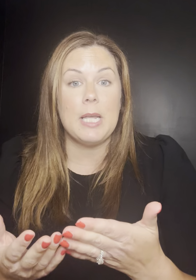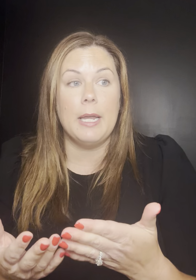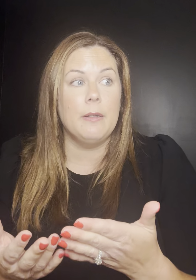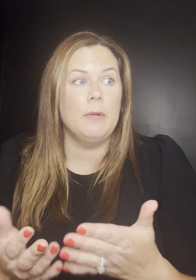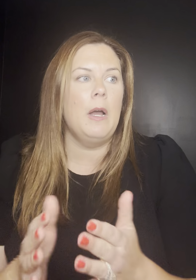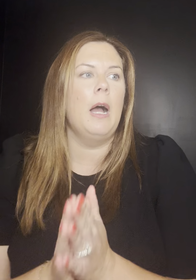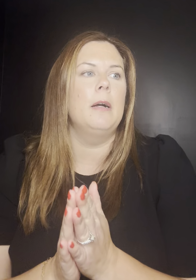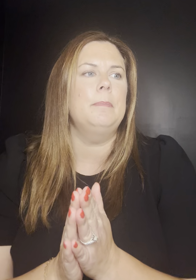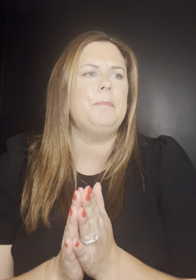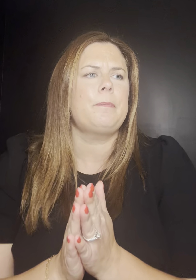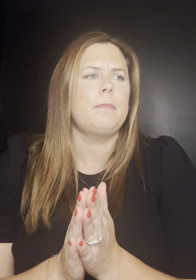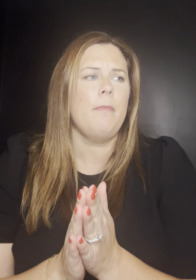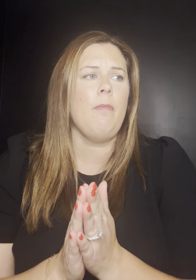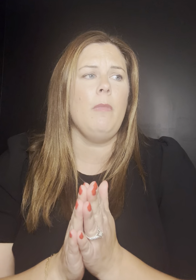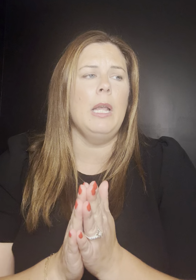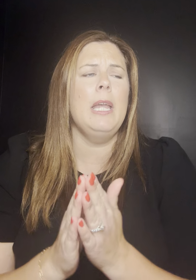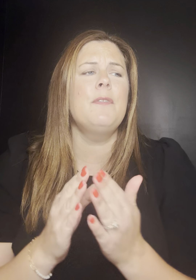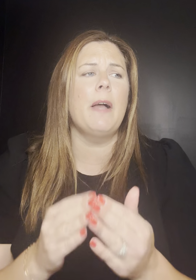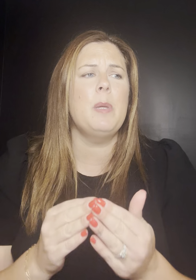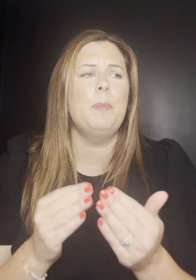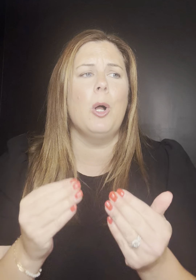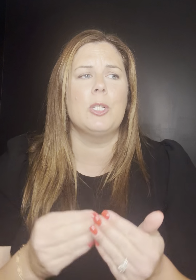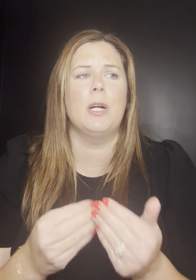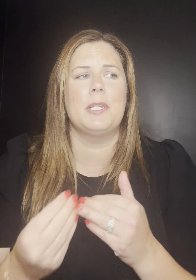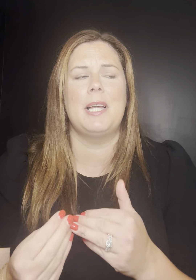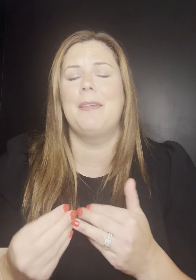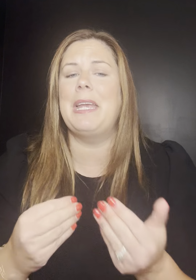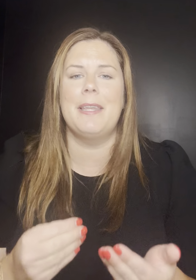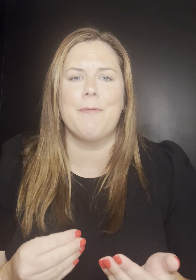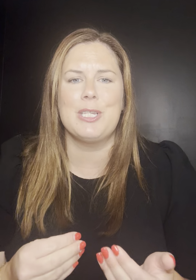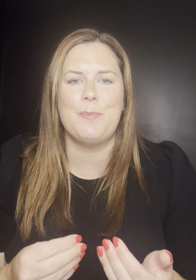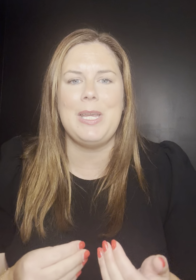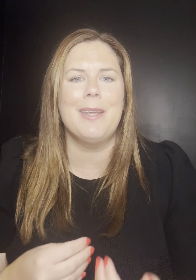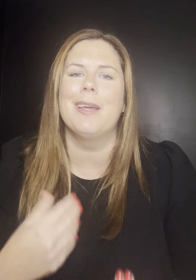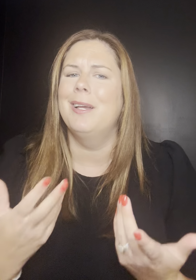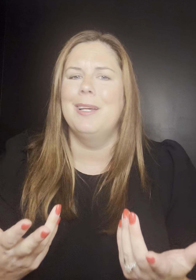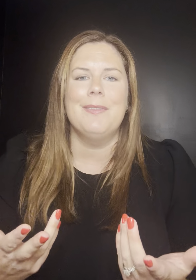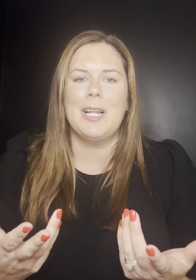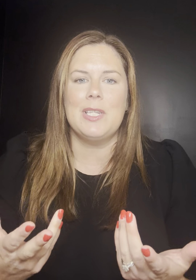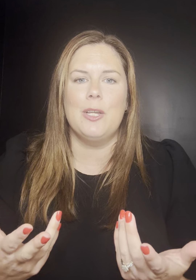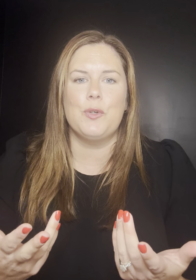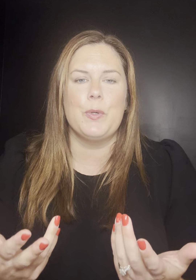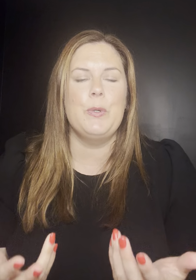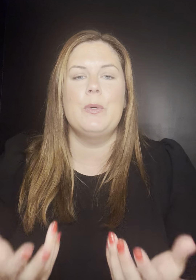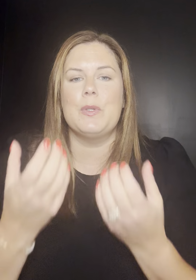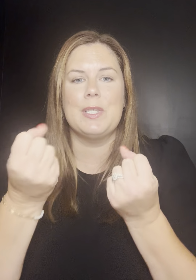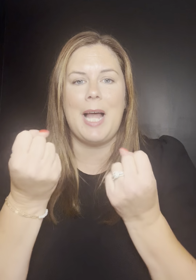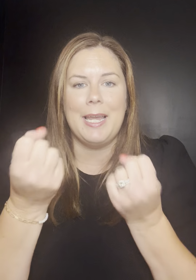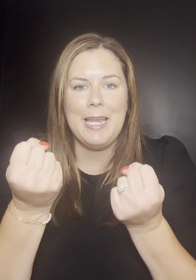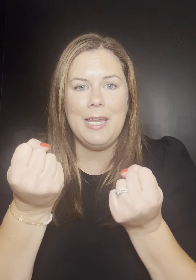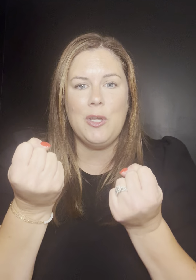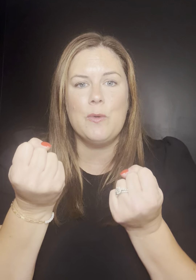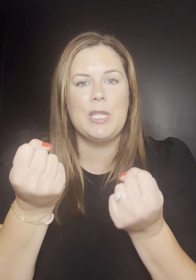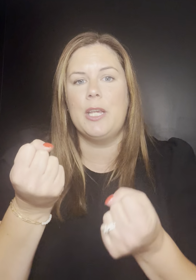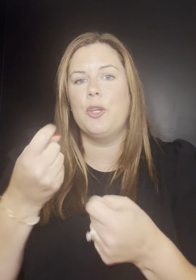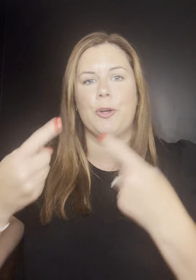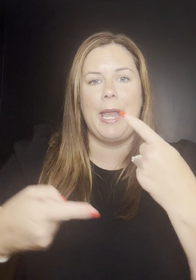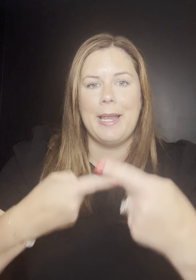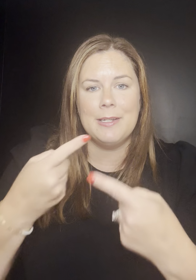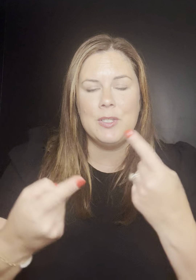sign. If deaf people are taught to sign, they can never speak. That's not true. Signing, using your hands,